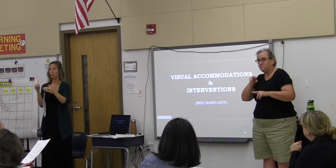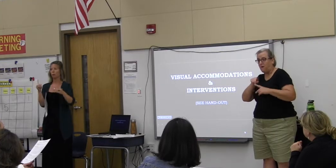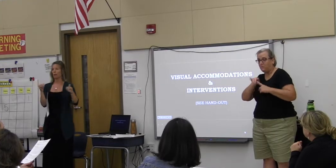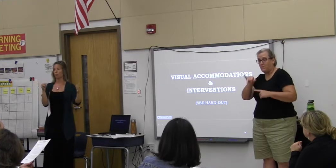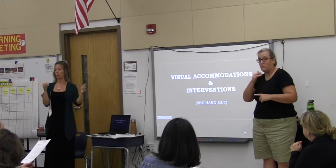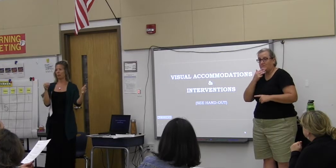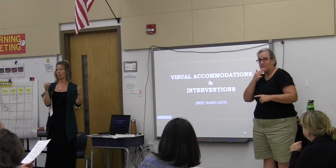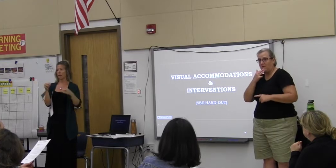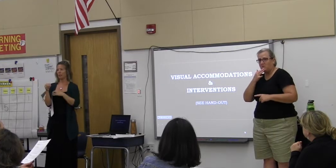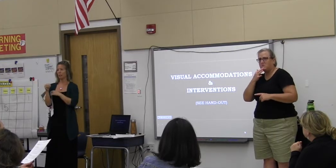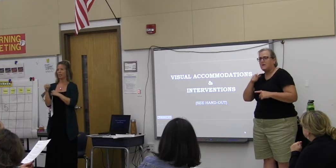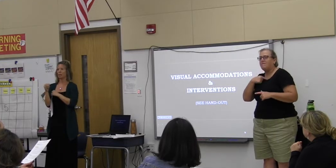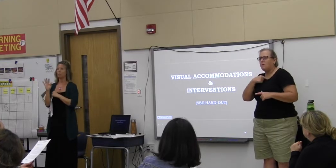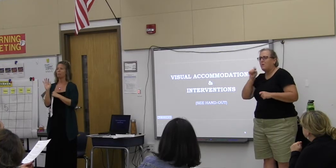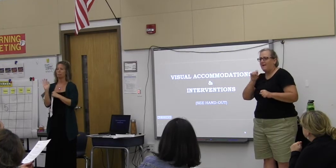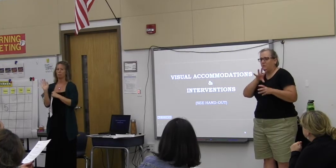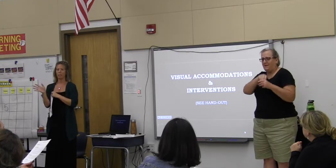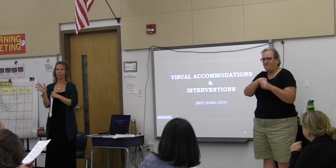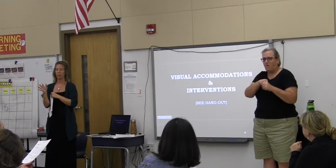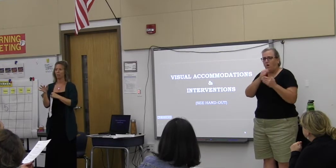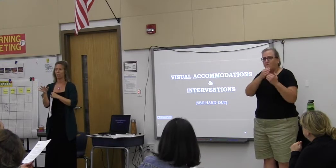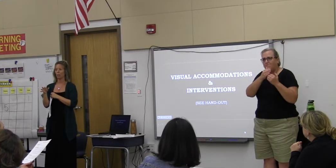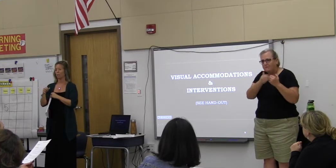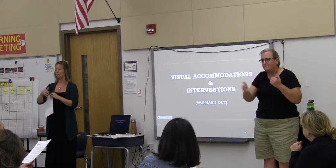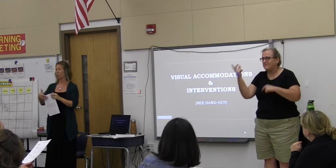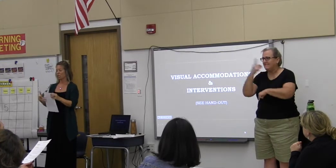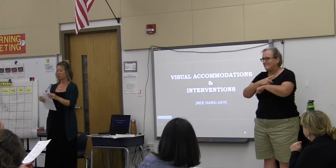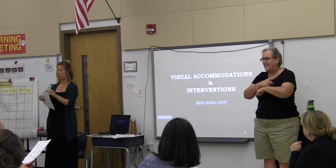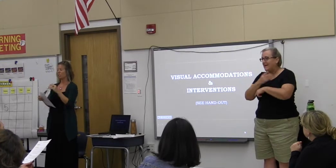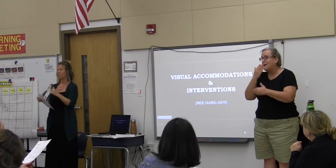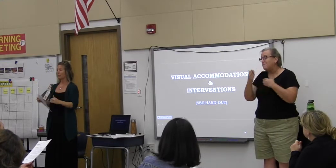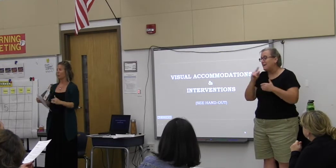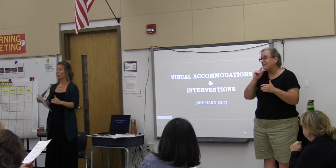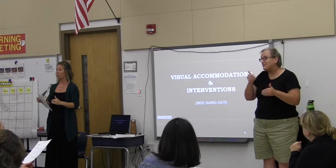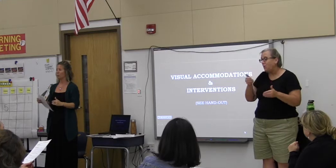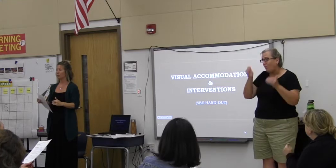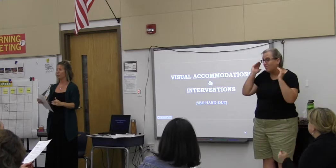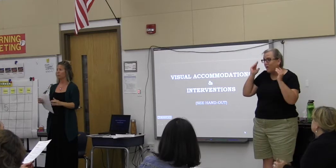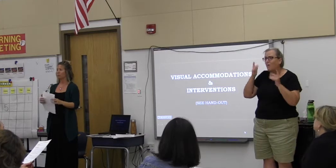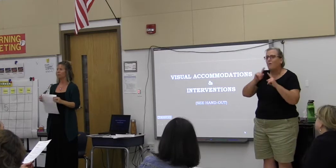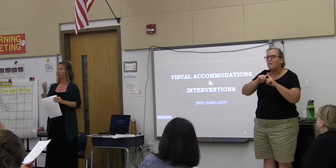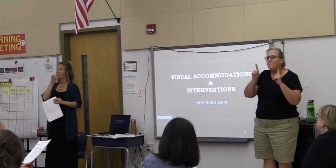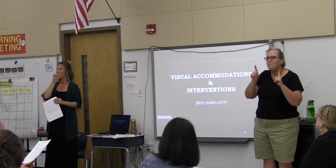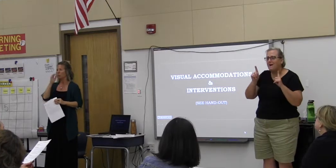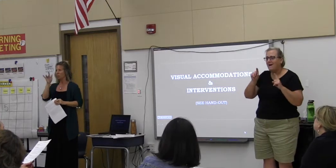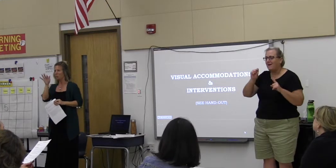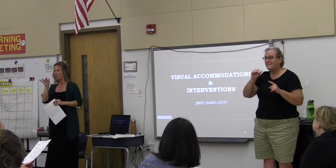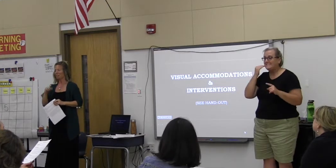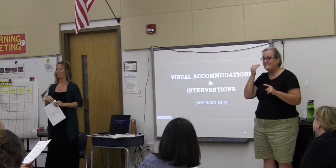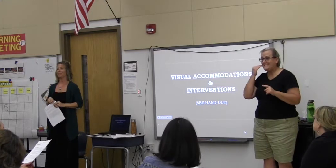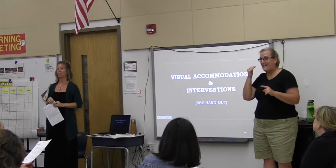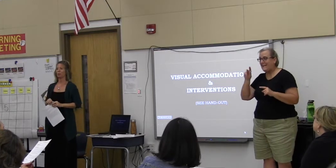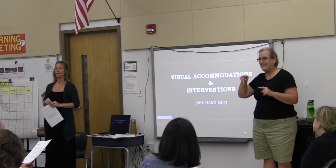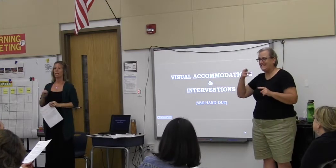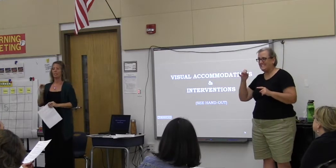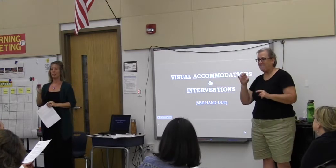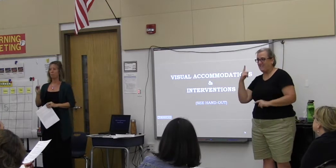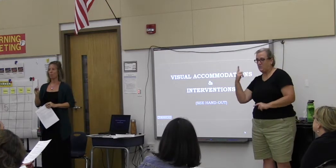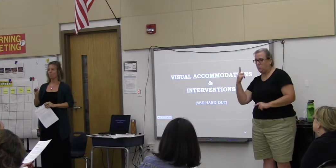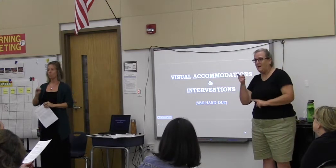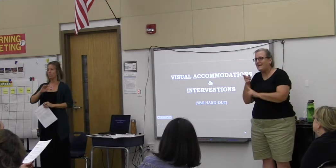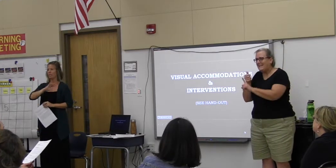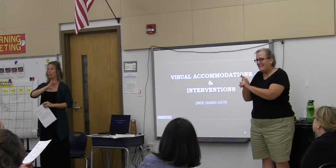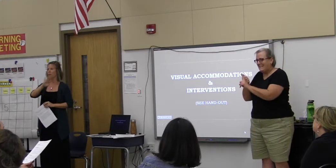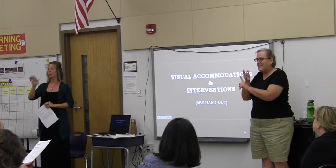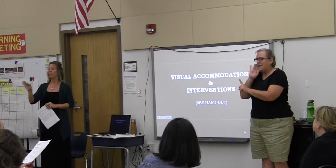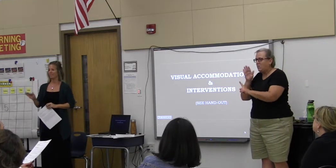try to incorporate it throughout their day. I know it might seem like an overload, but especially for Stan, who's more phase 1, beginning of phase 2, he's going